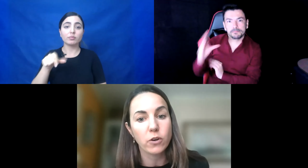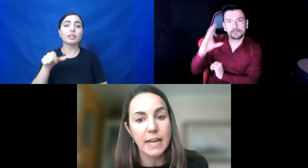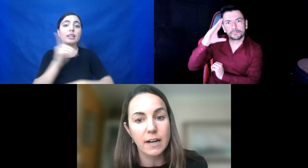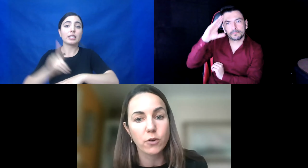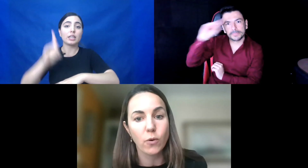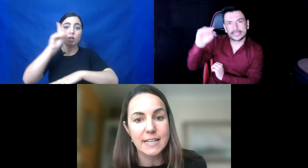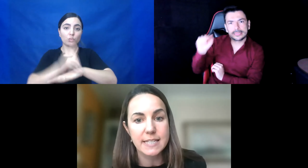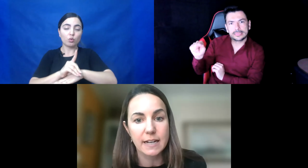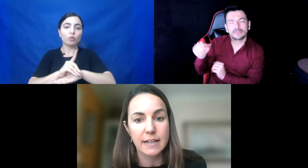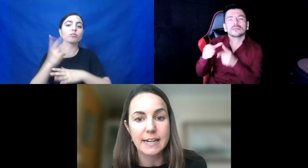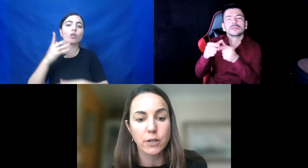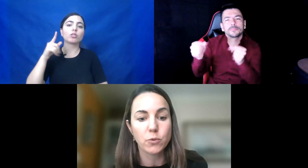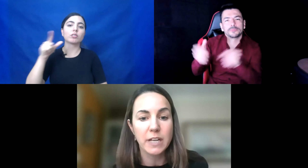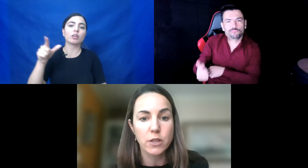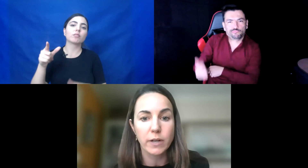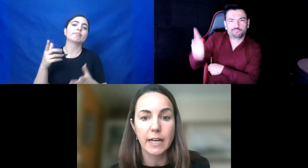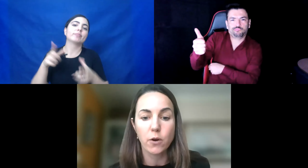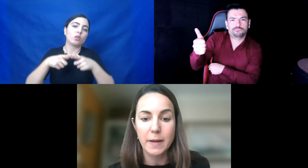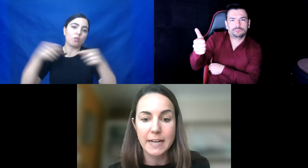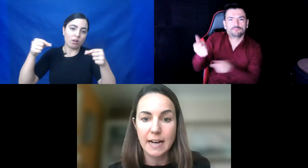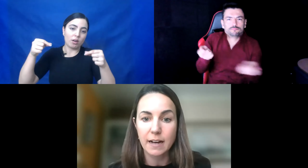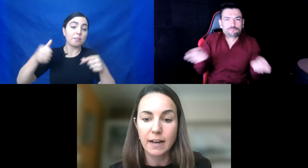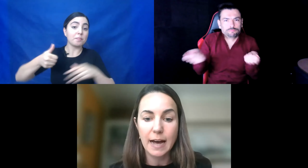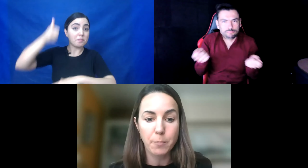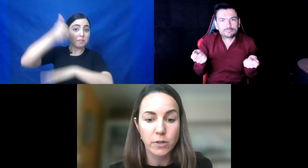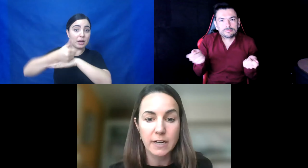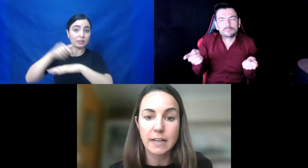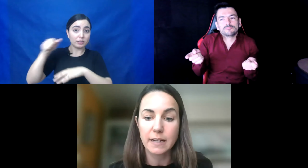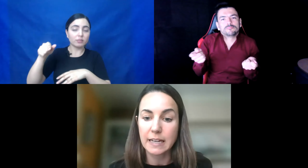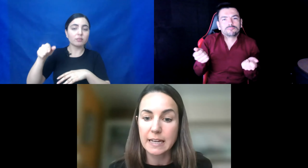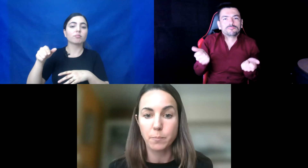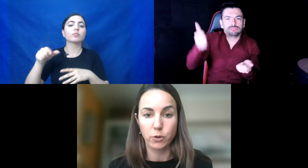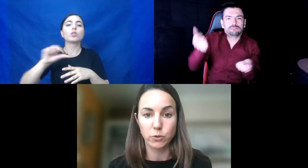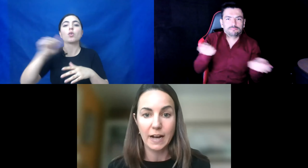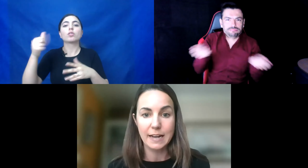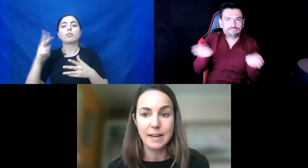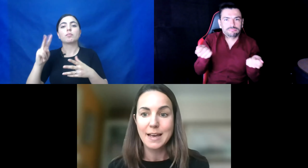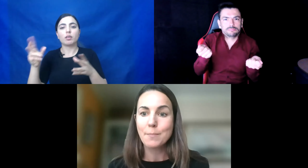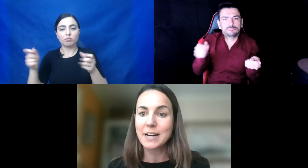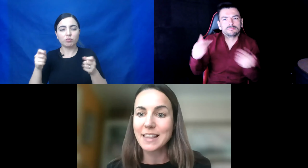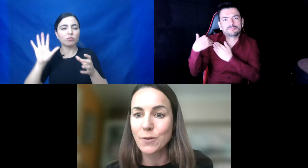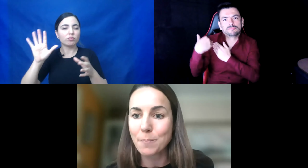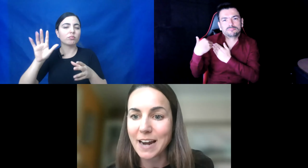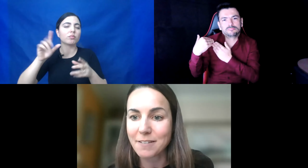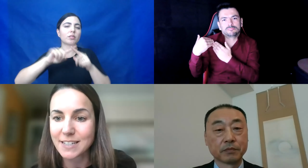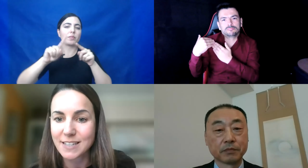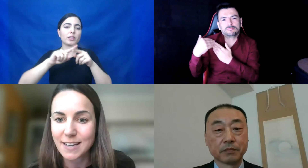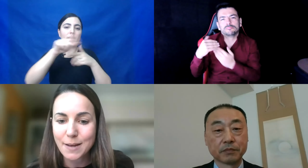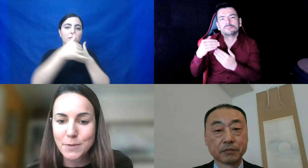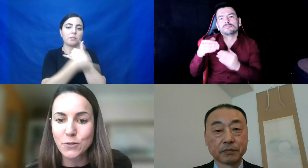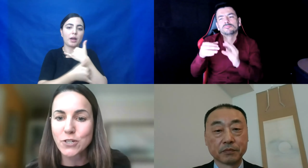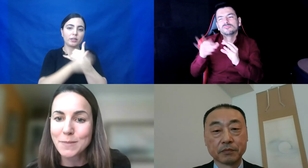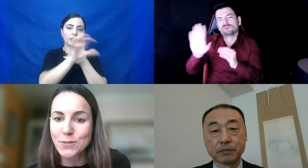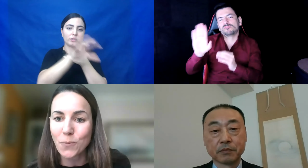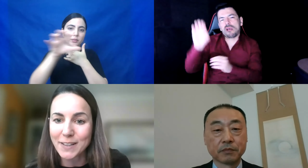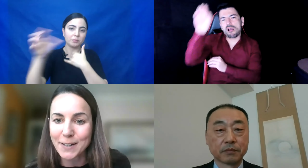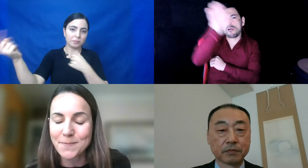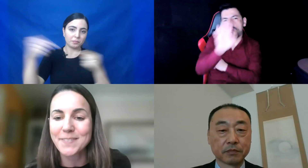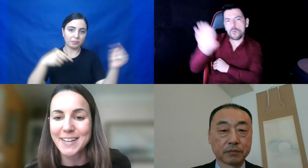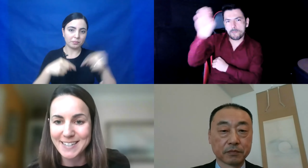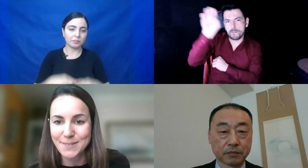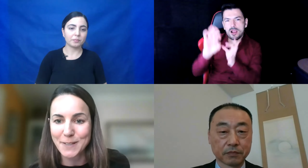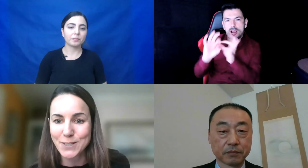Shimizu, Executive Director of Korea, Croatia, the UK, Slovenia, Japan, and Portugal to